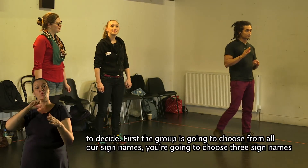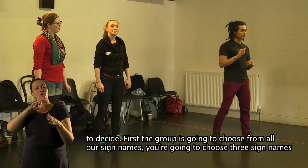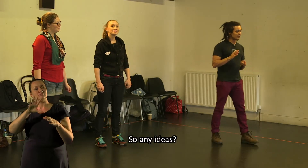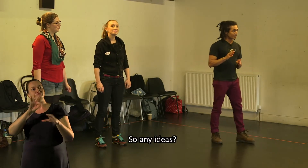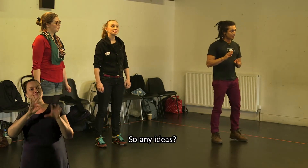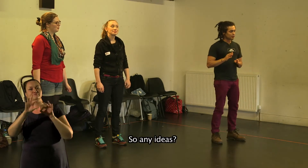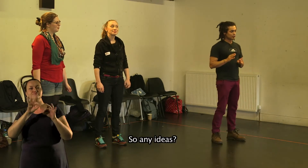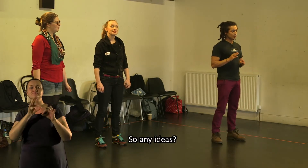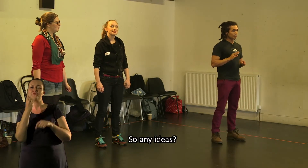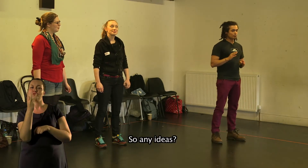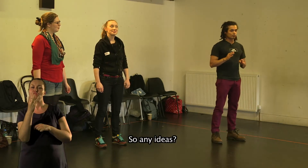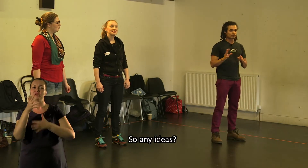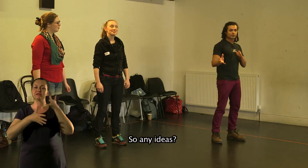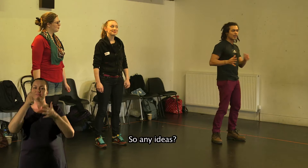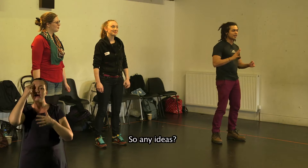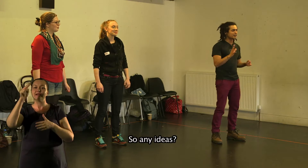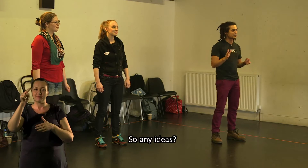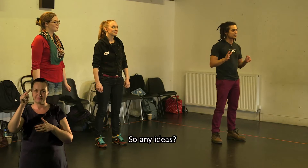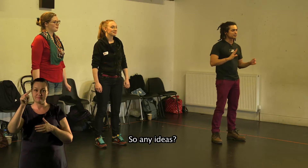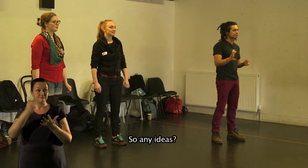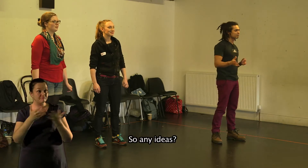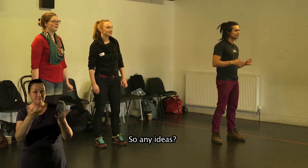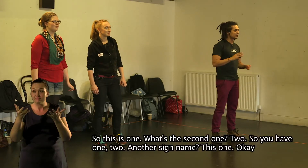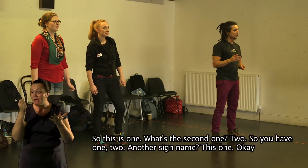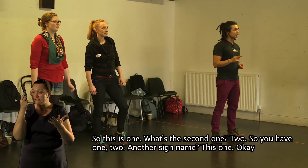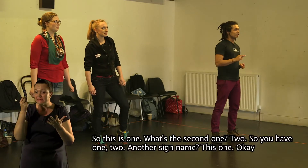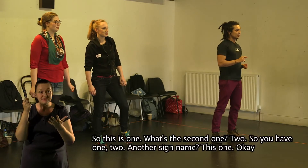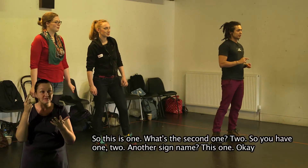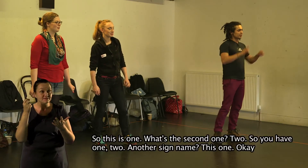names. So, any ideas?